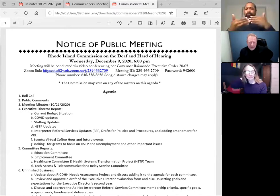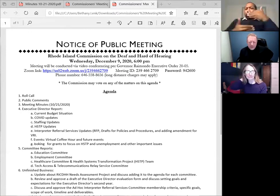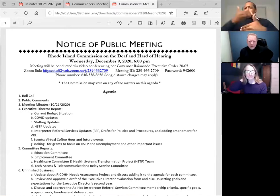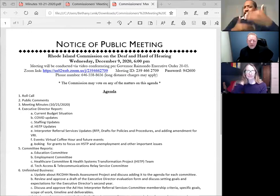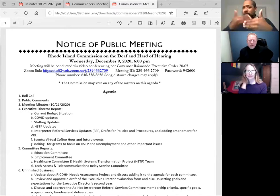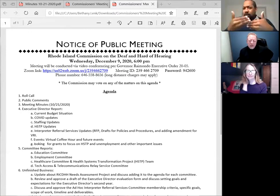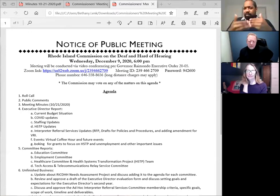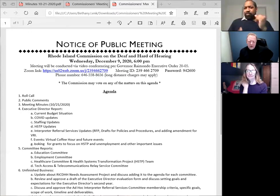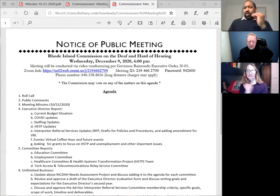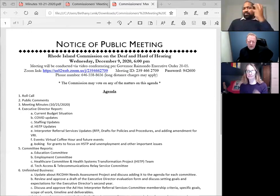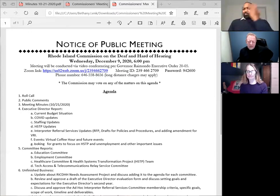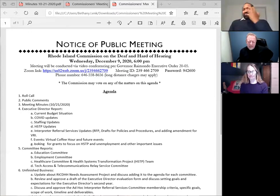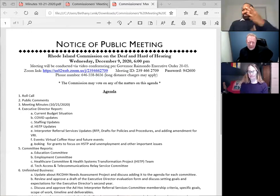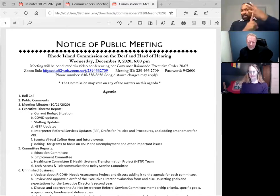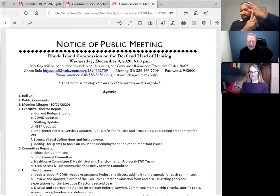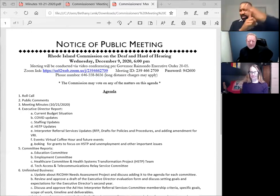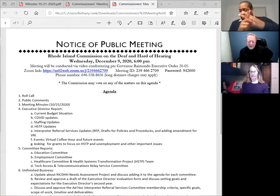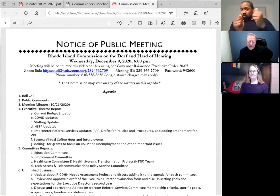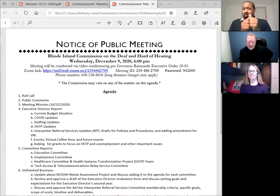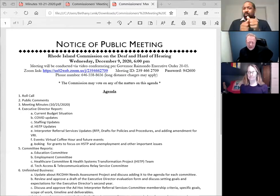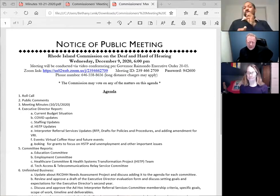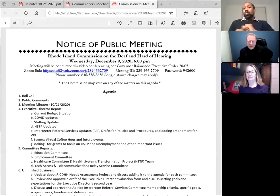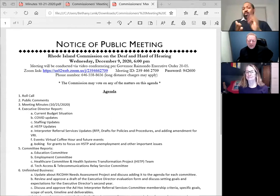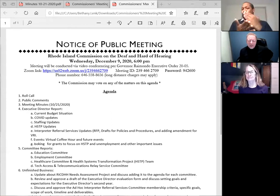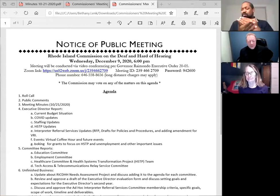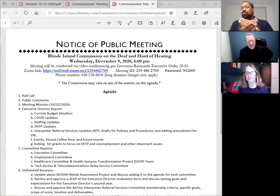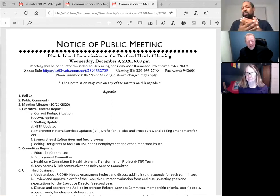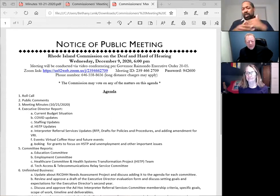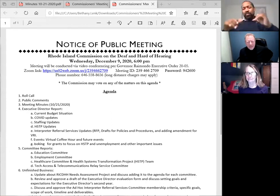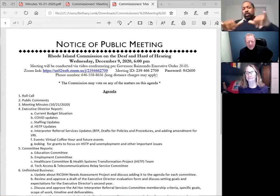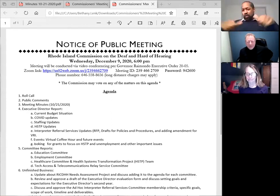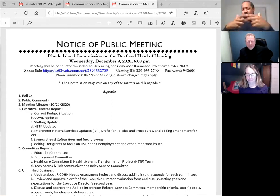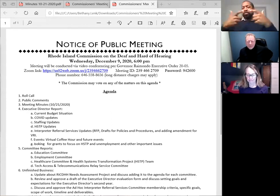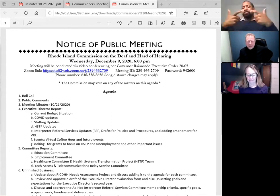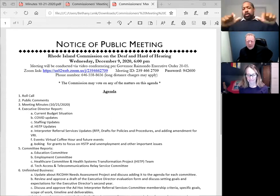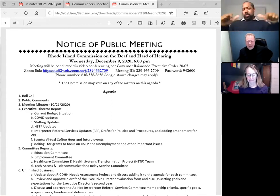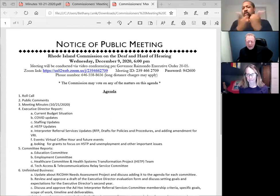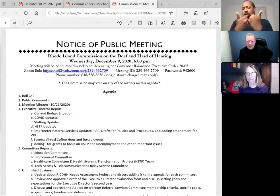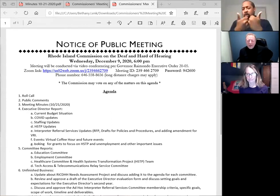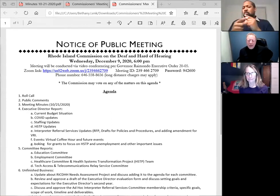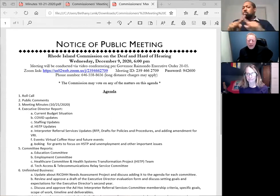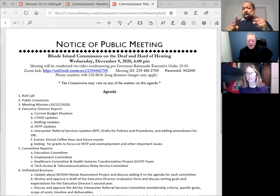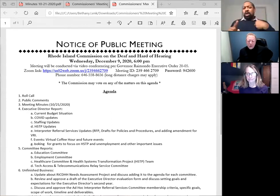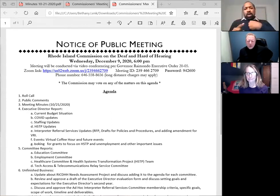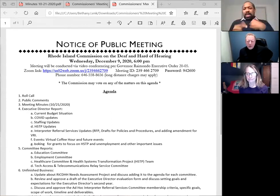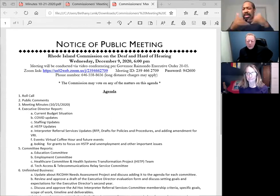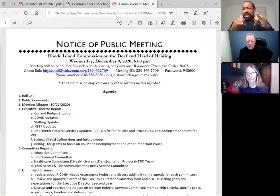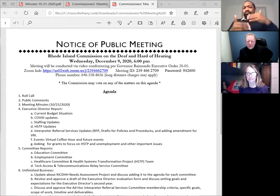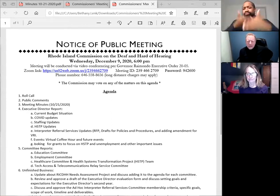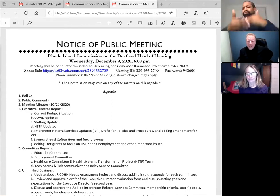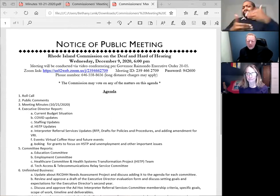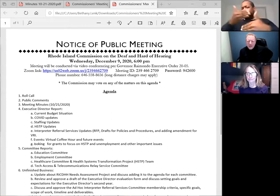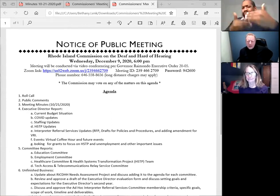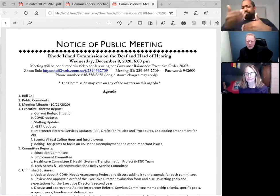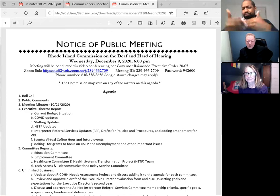officially voted upon yet. So that's still in transition. It's been amazing that it's been 6 months behind. And of course, we have faced